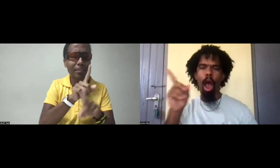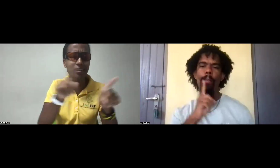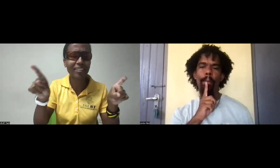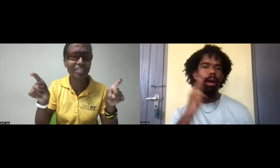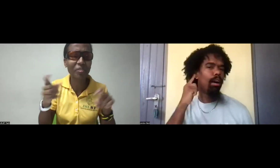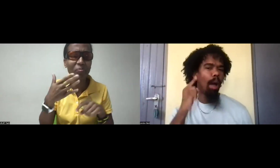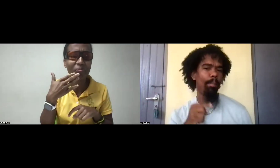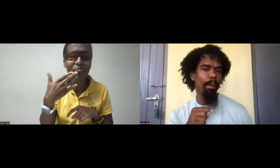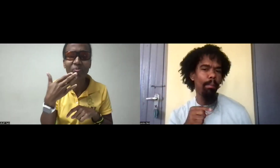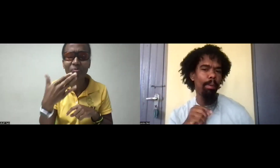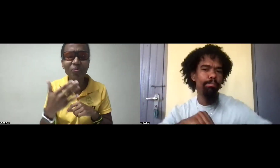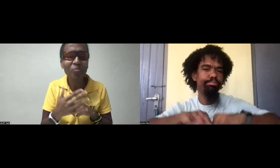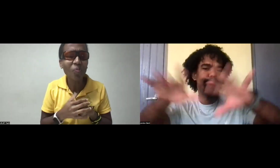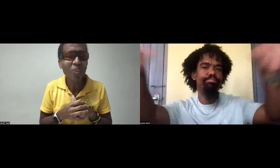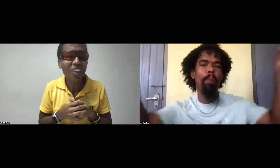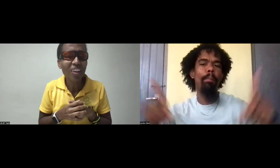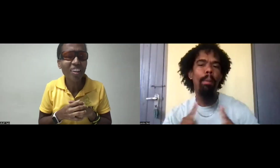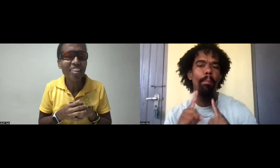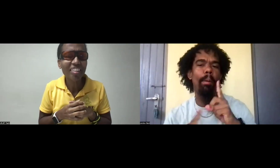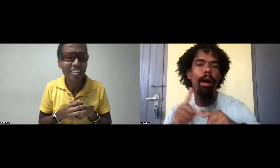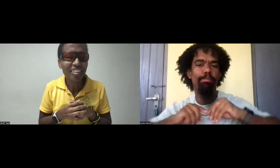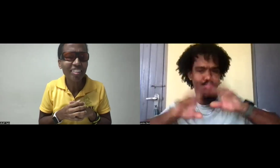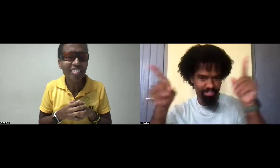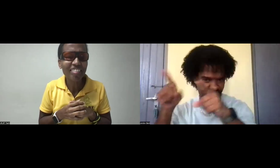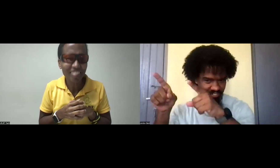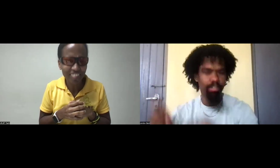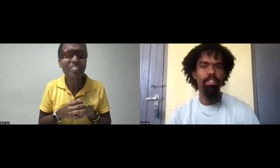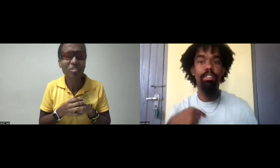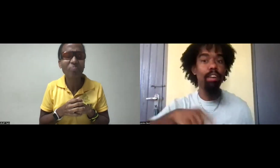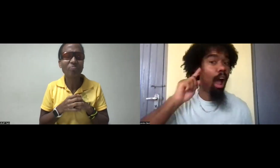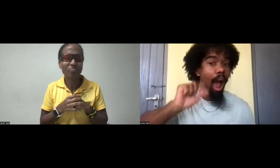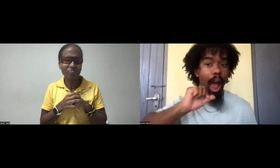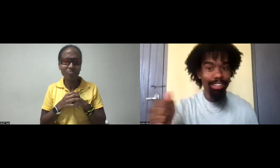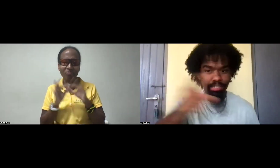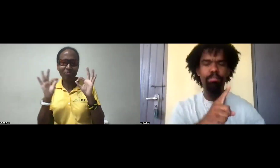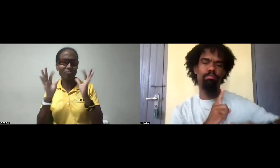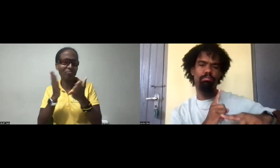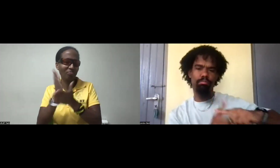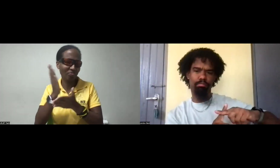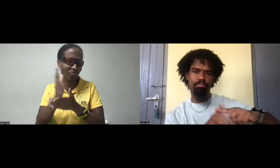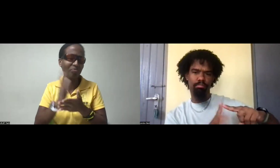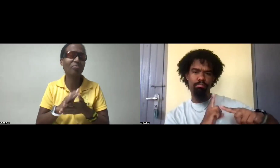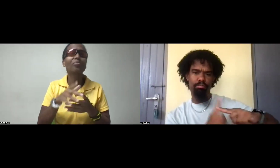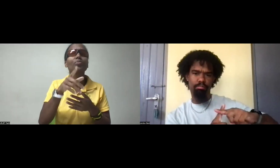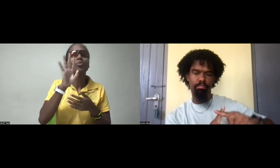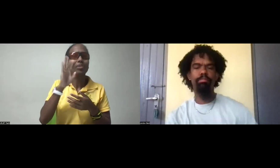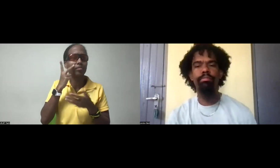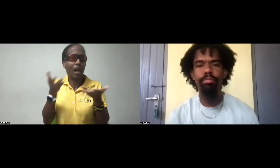right? And hearing people need to hear the interpreter, okay? So please, mute your mics, all right?